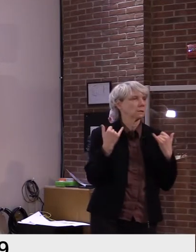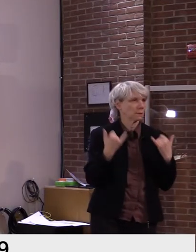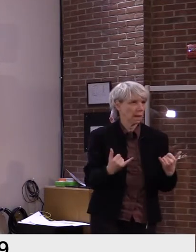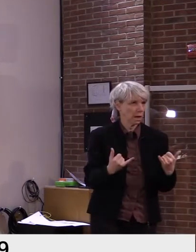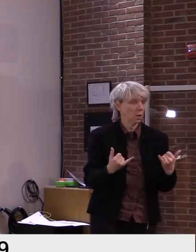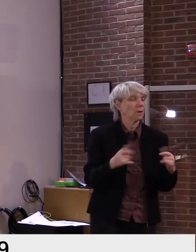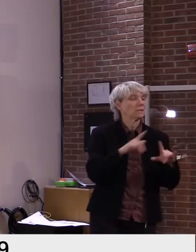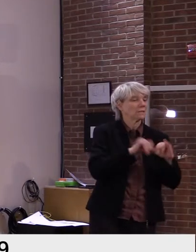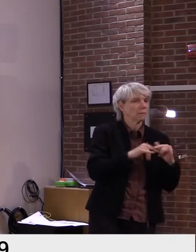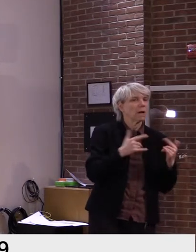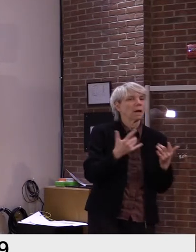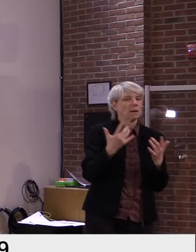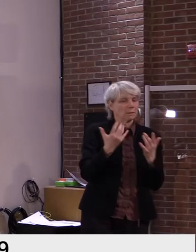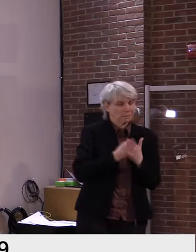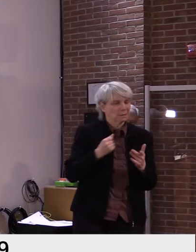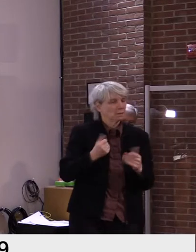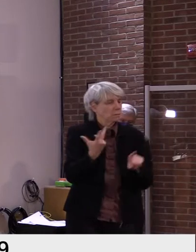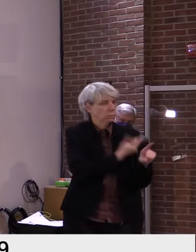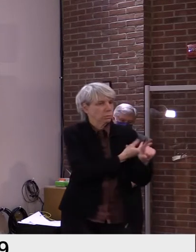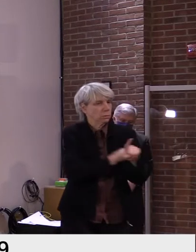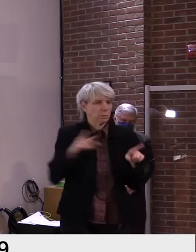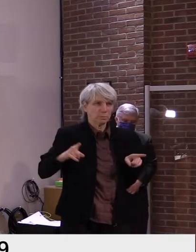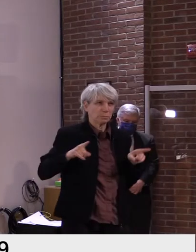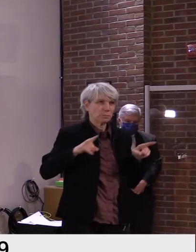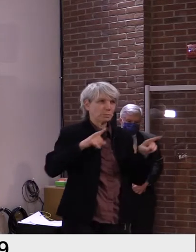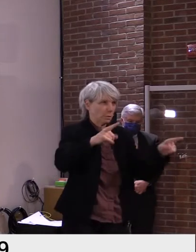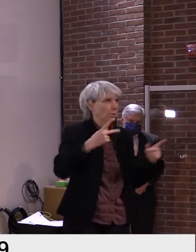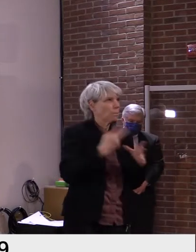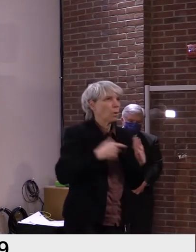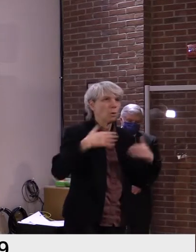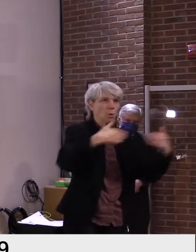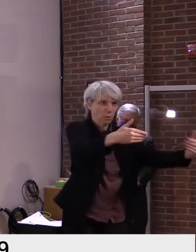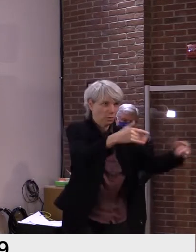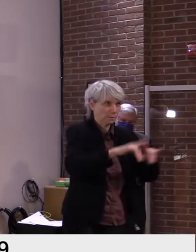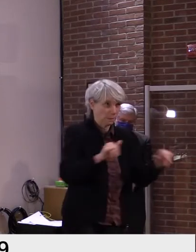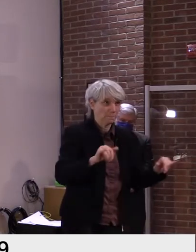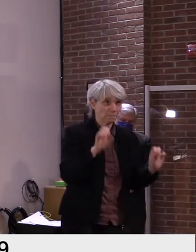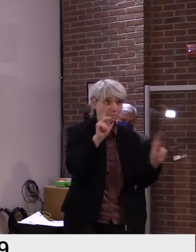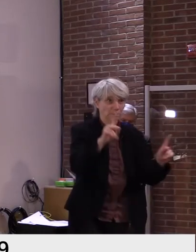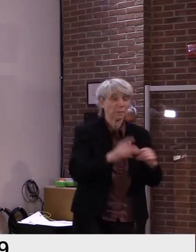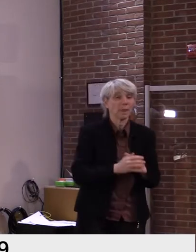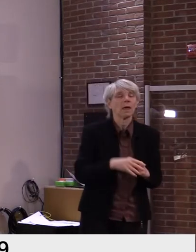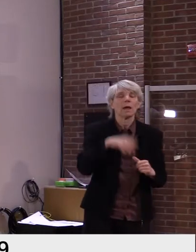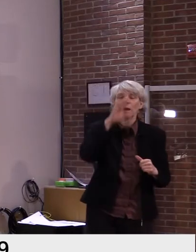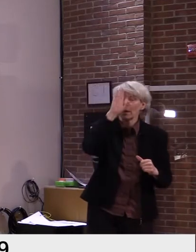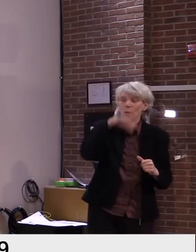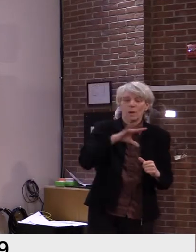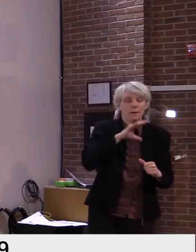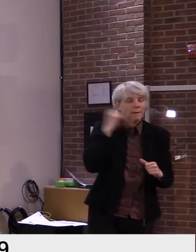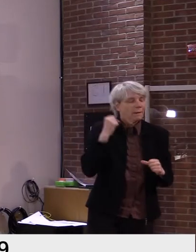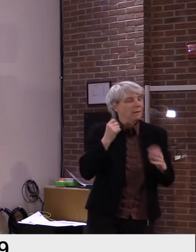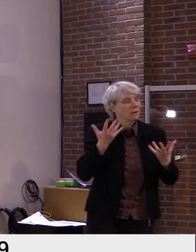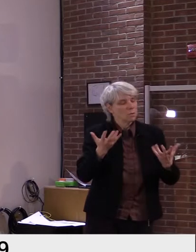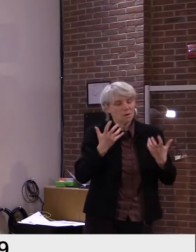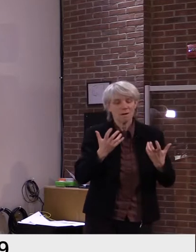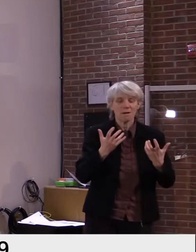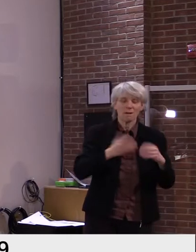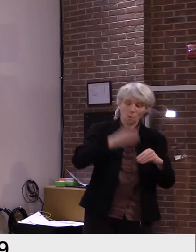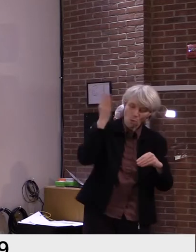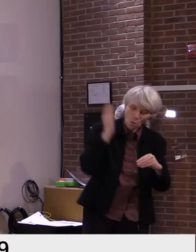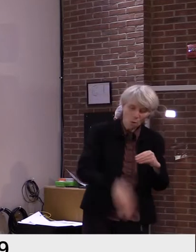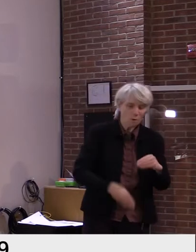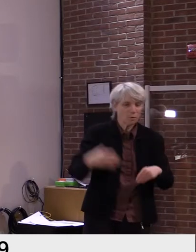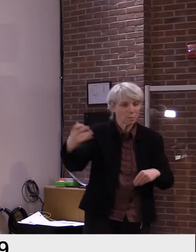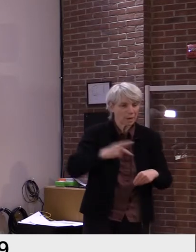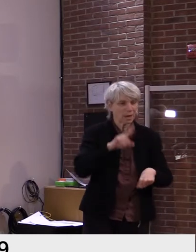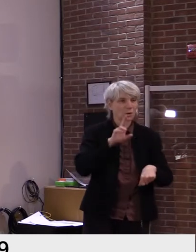can. Even though we are all more than ready for this pandemic to end, We cannot afford to lose the gains we've made